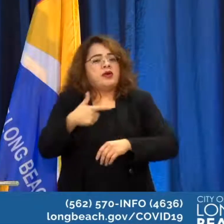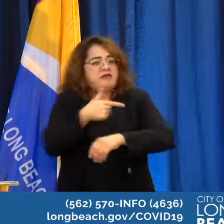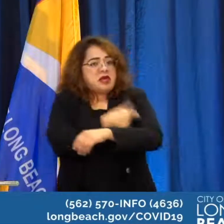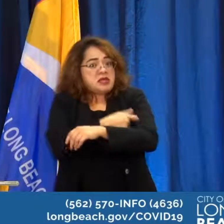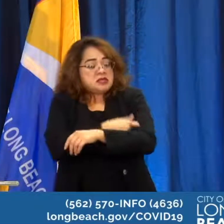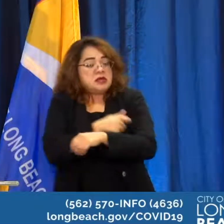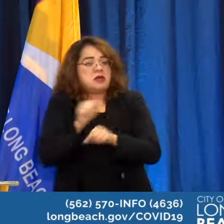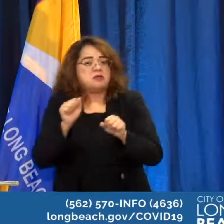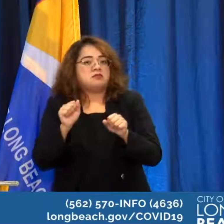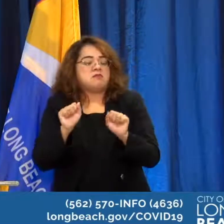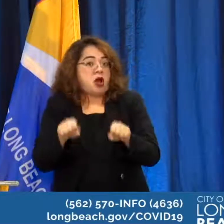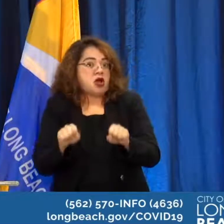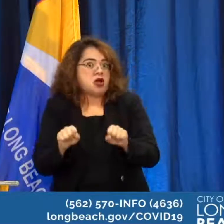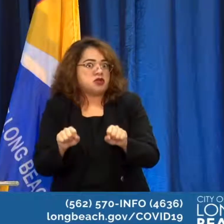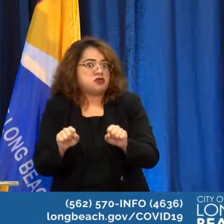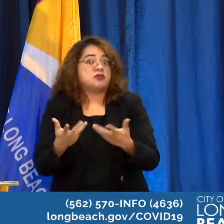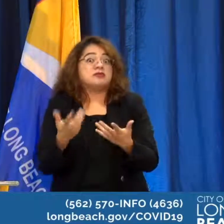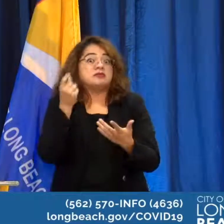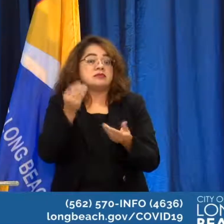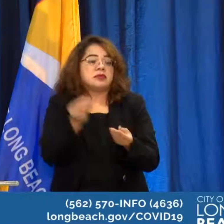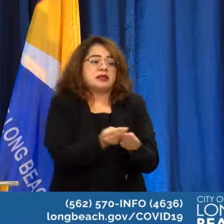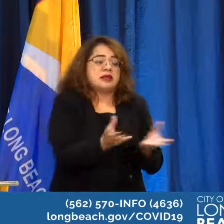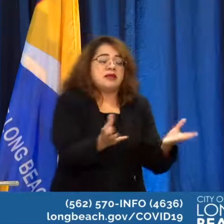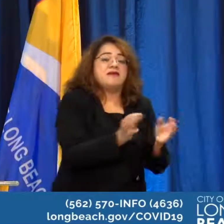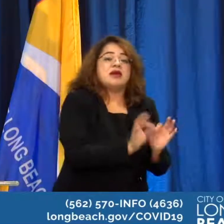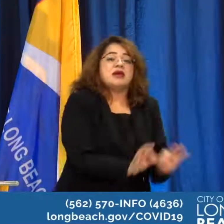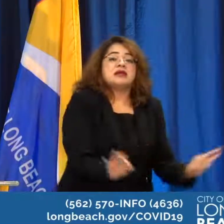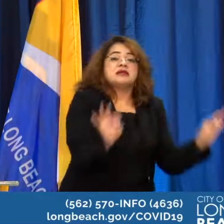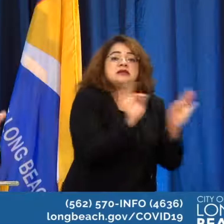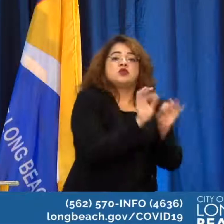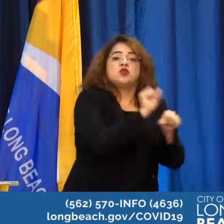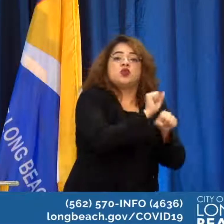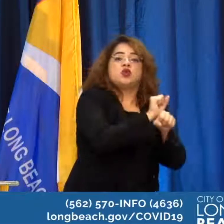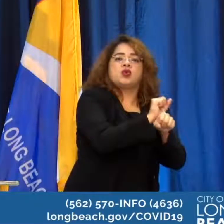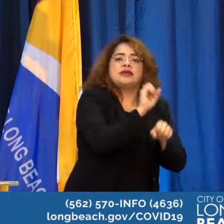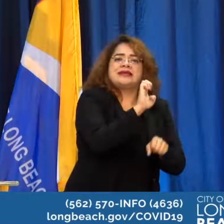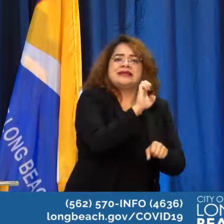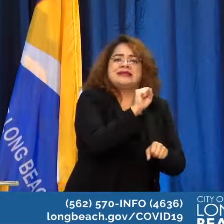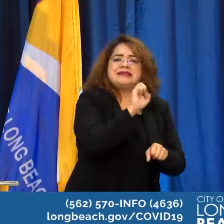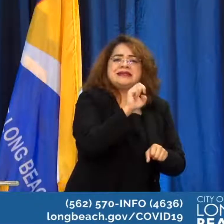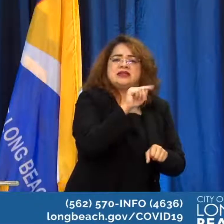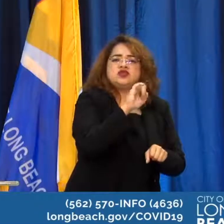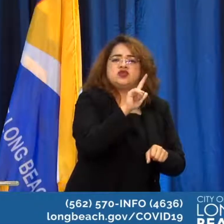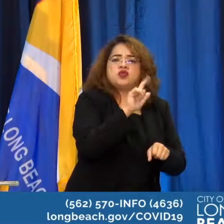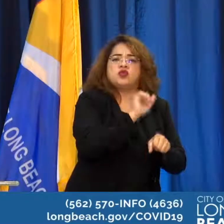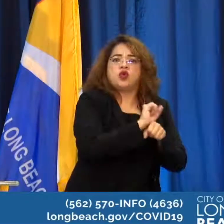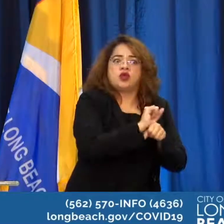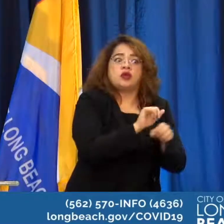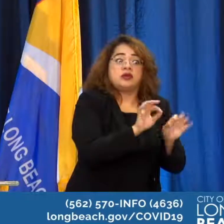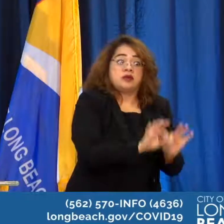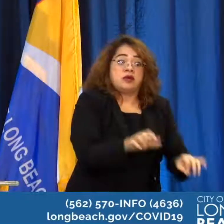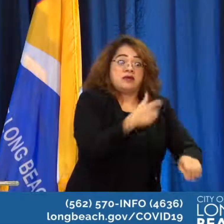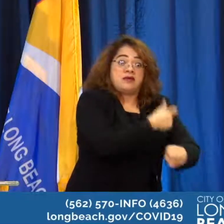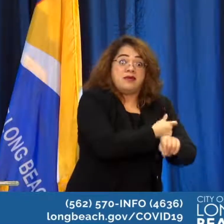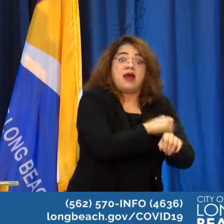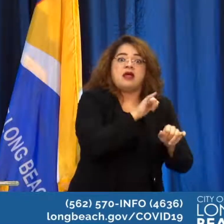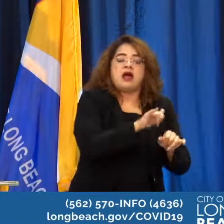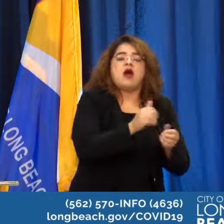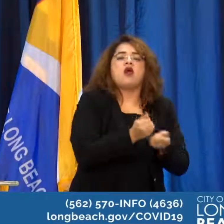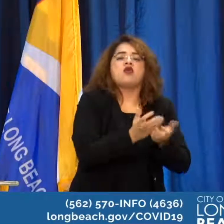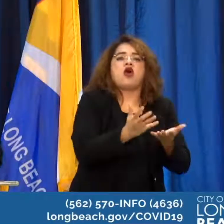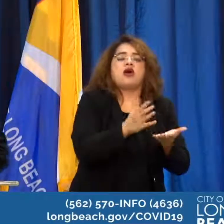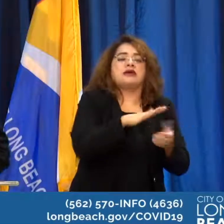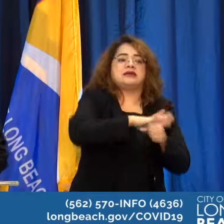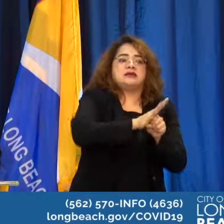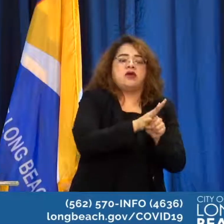vaccine, particularly essential workers first. And that is going to be a huge shift in the way we deal with COVID-19. Thank you, Mayor.